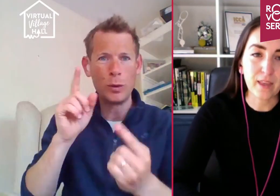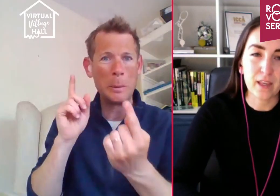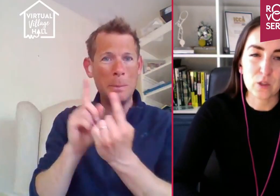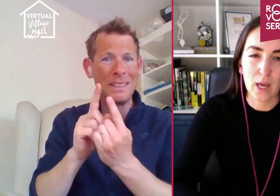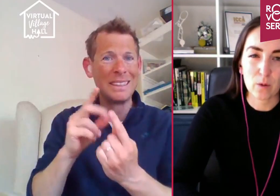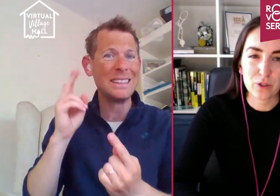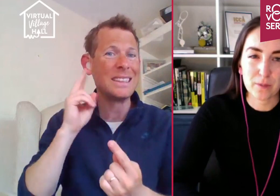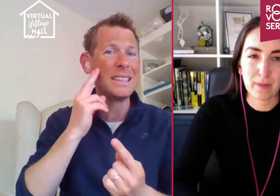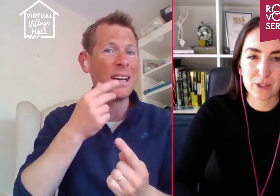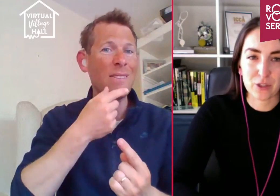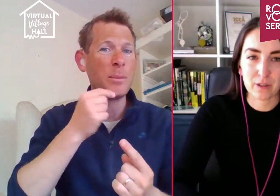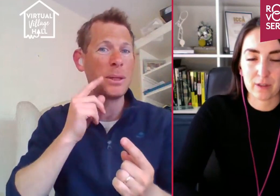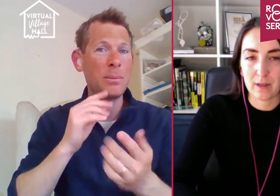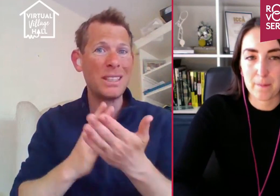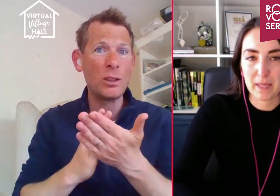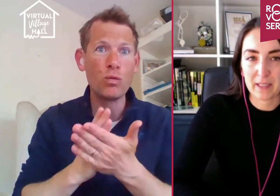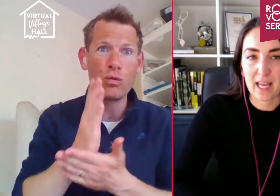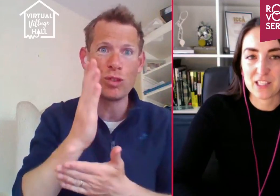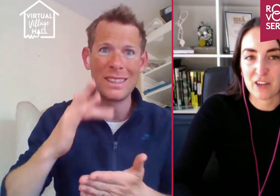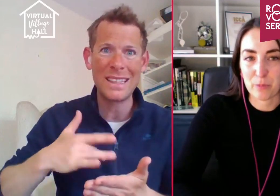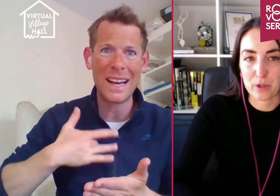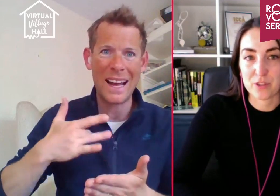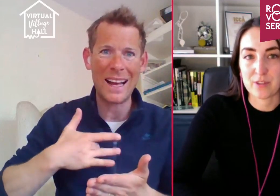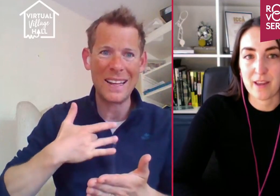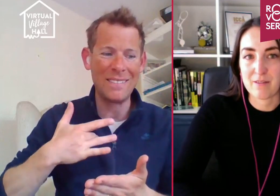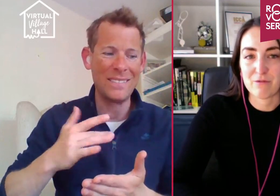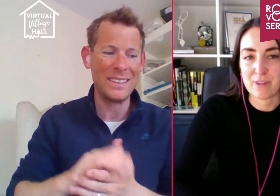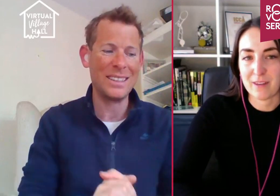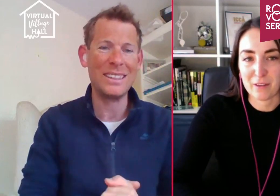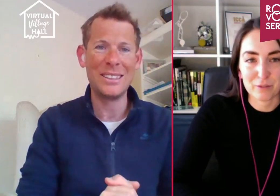So I want you to imagine meeting a deaf person in real life.